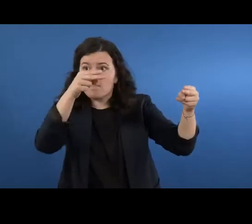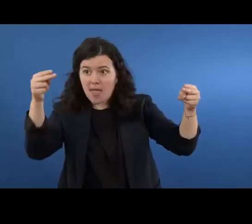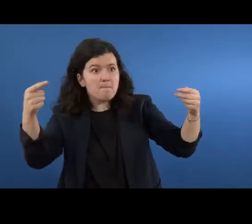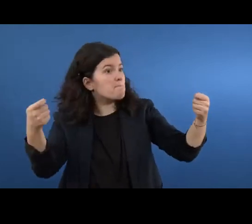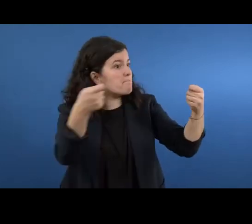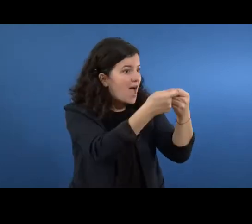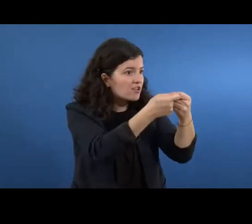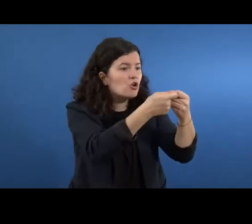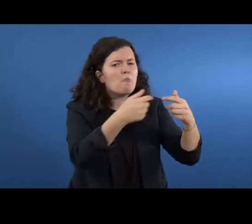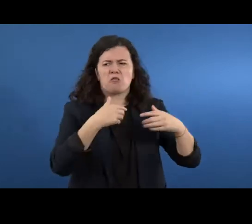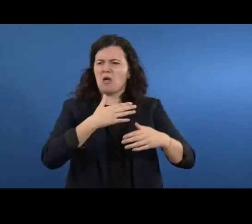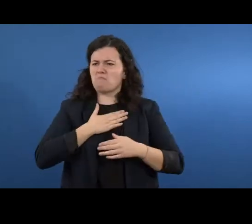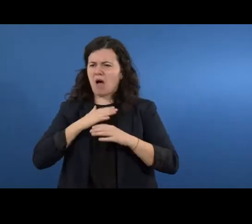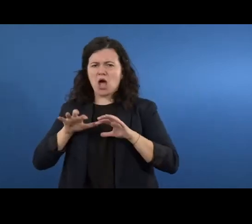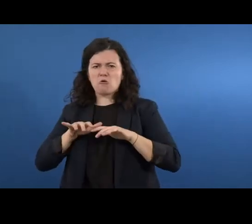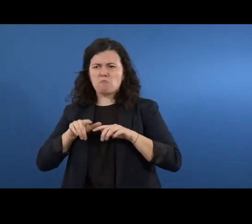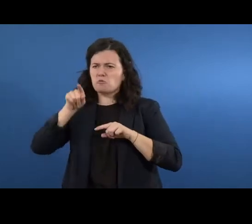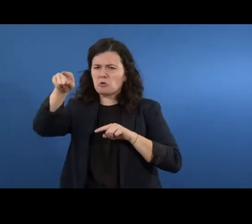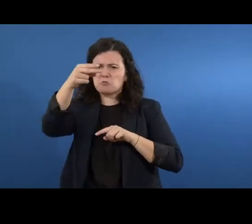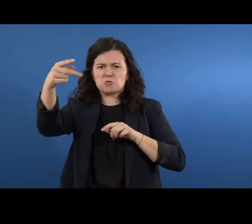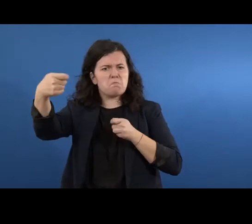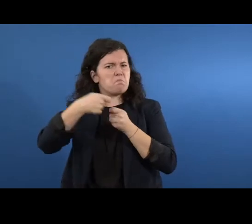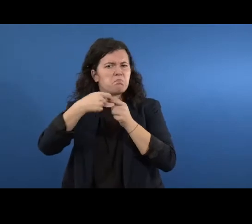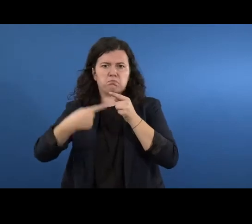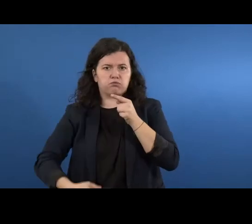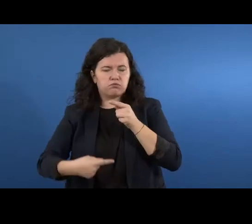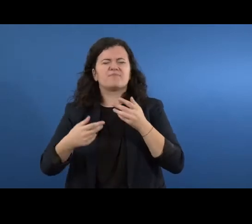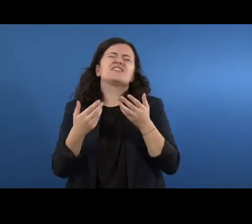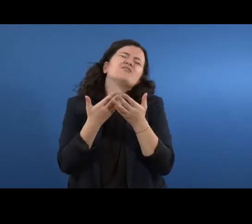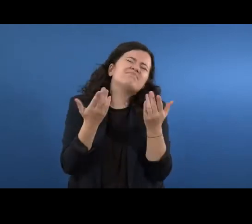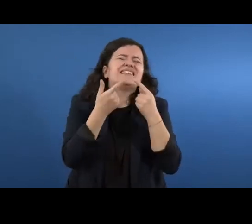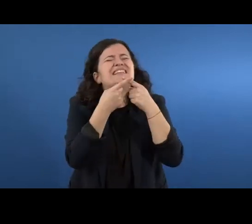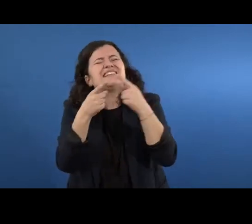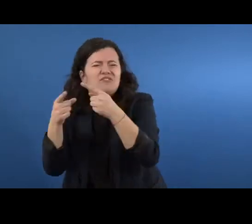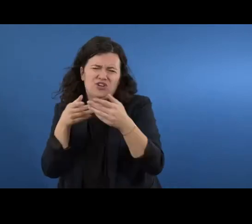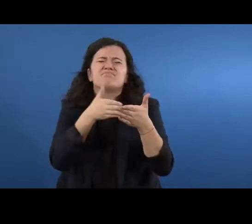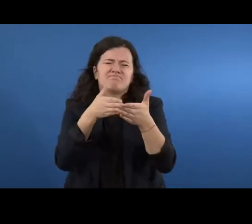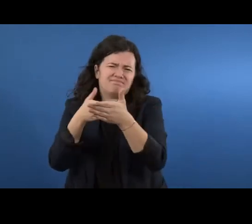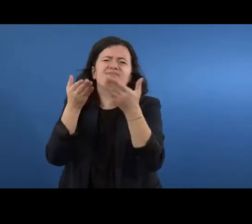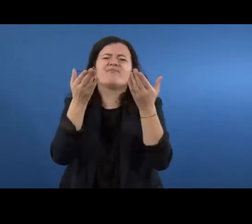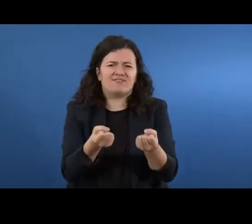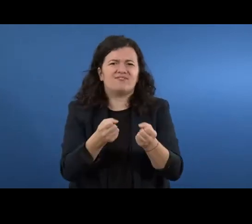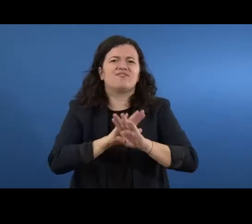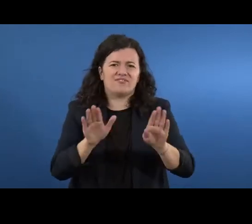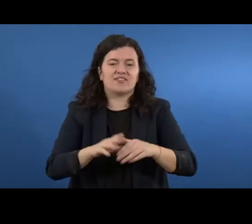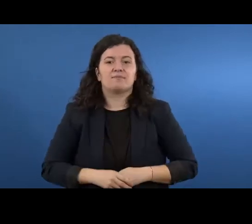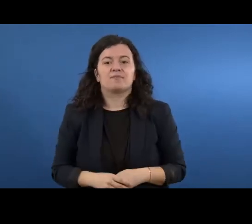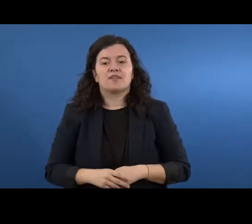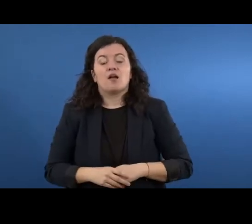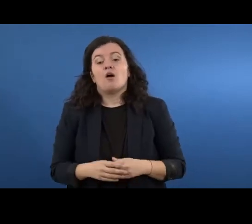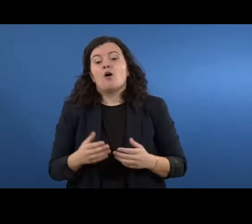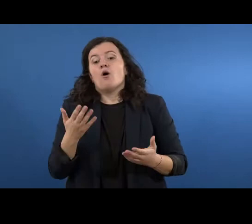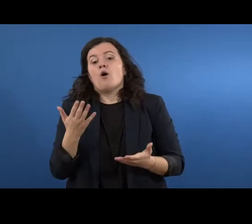well. Sometimes the lack of languages that are available, or the fact that it's sometimes not possible to use some of